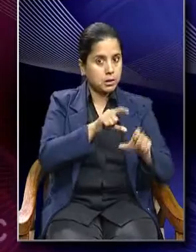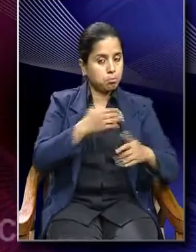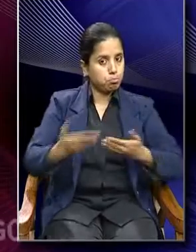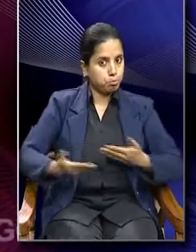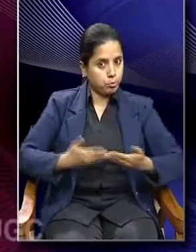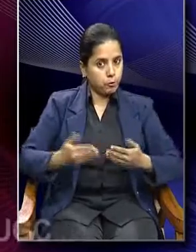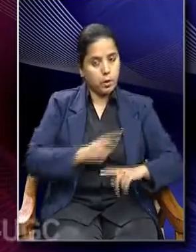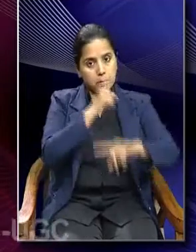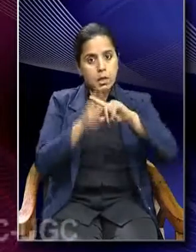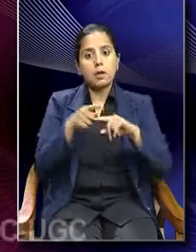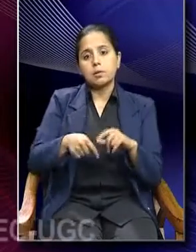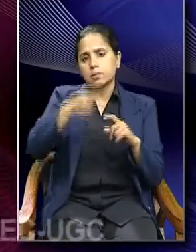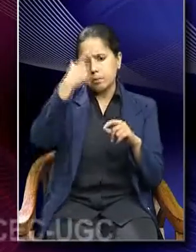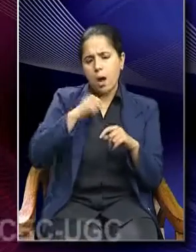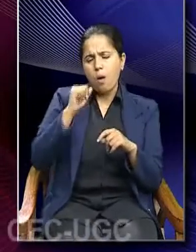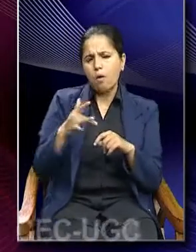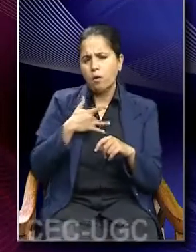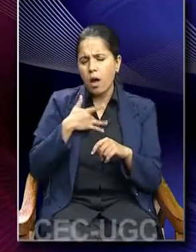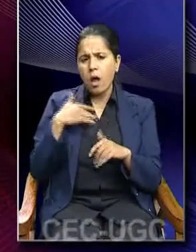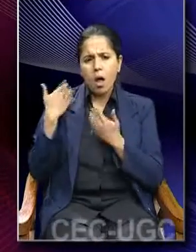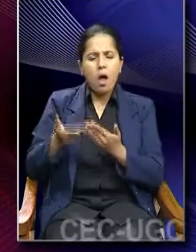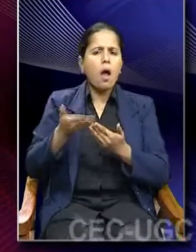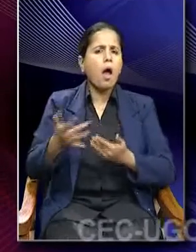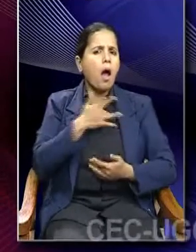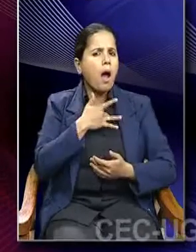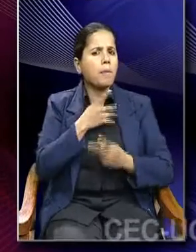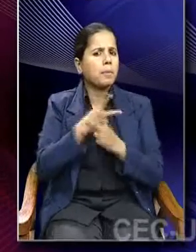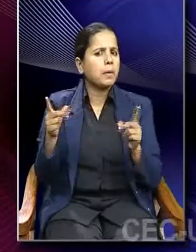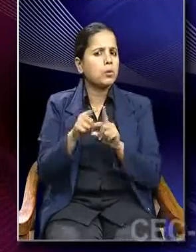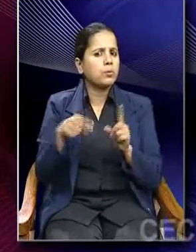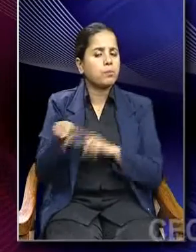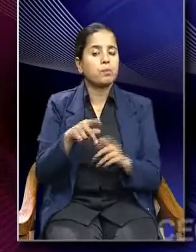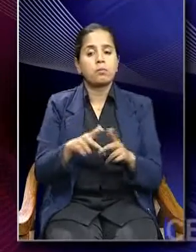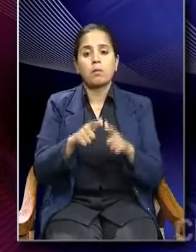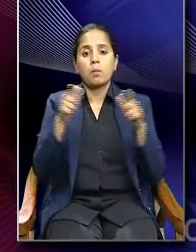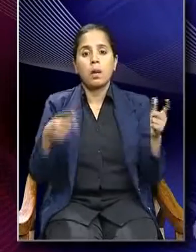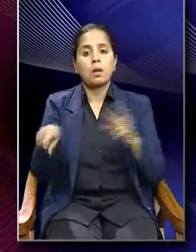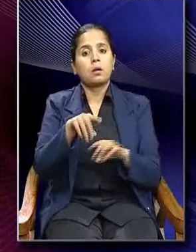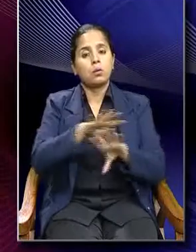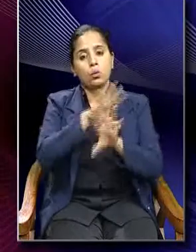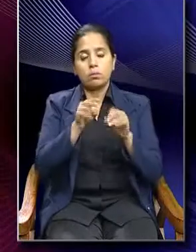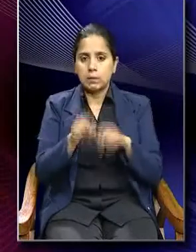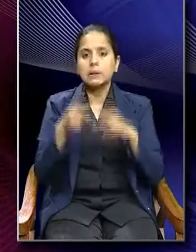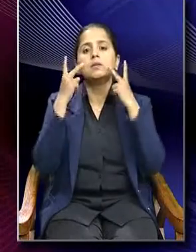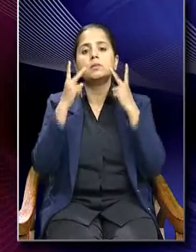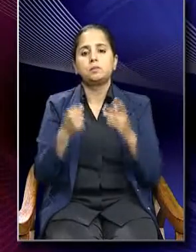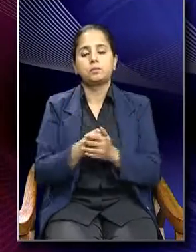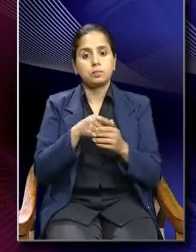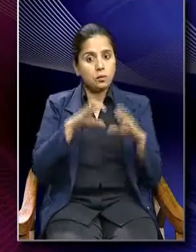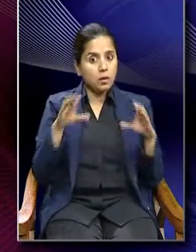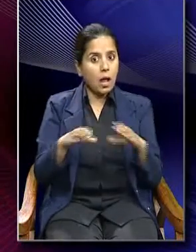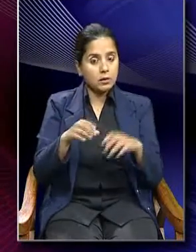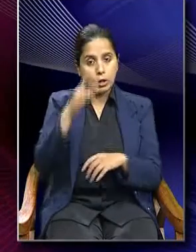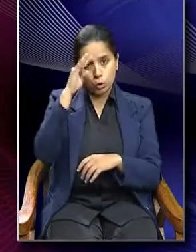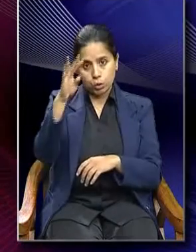behavior and personality in relation to the larger whole. So, his action theory